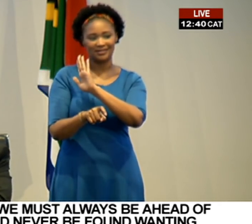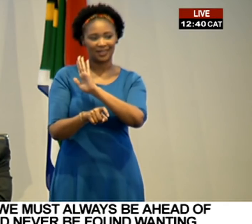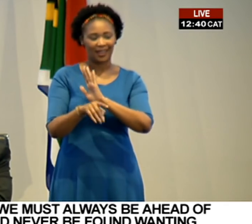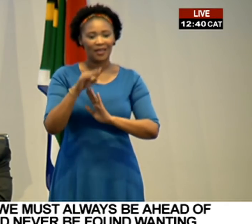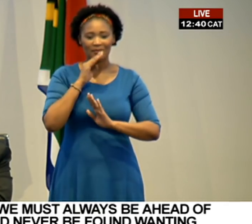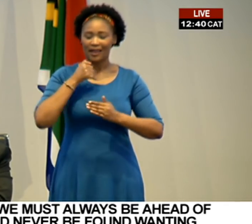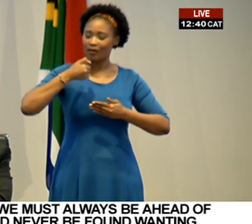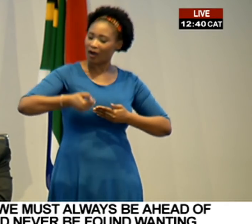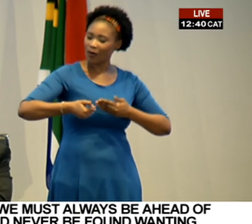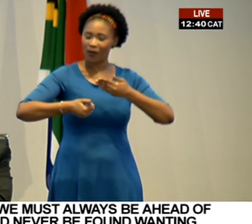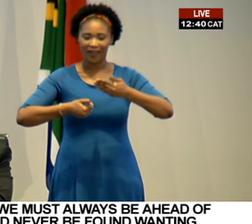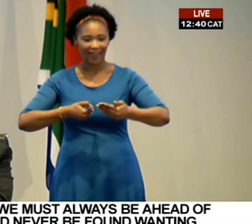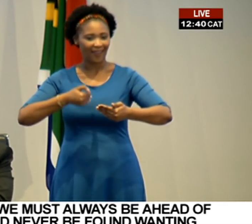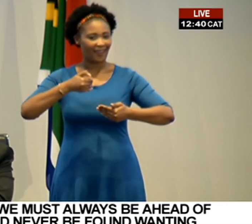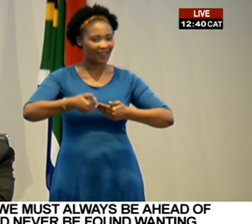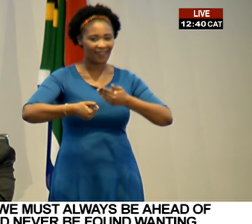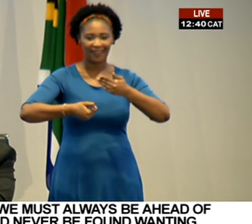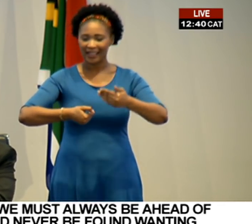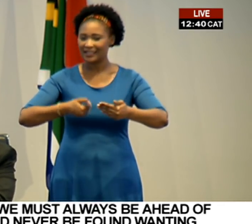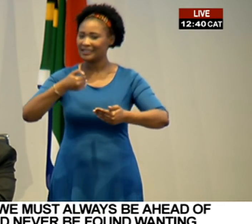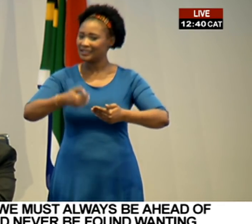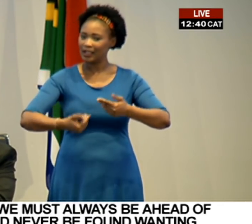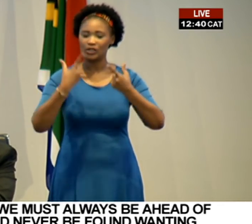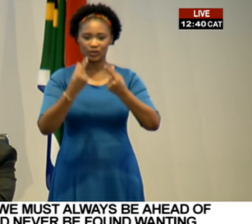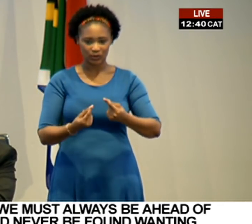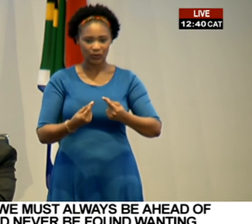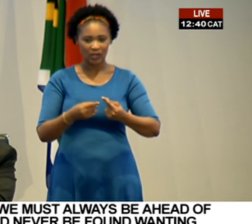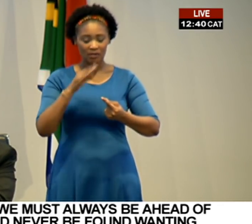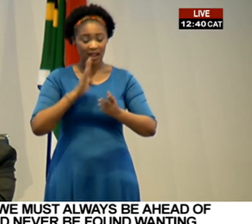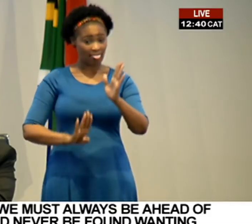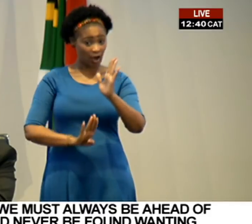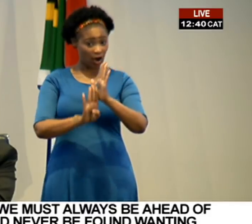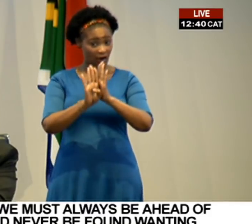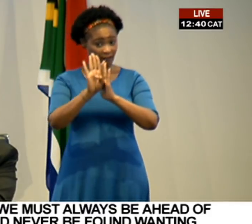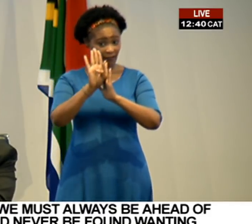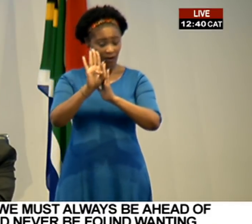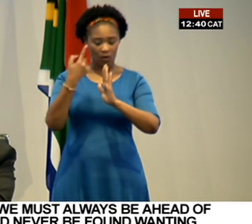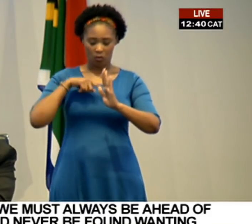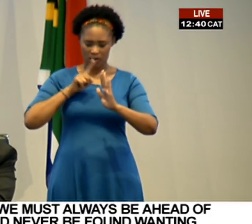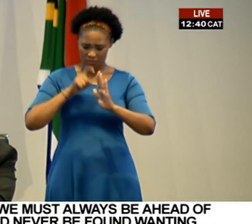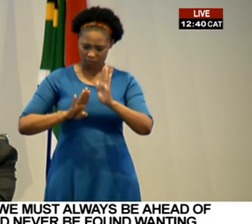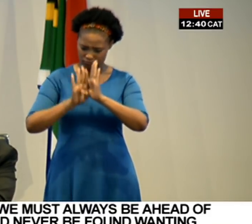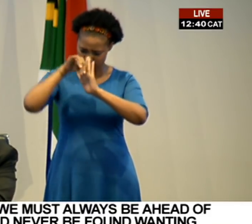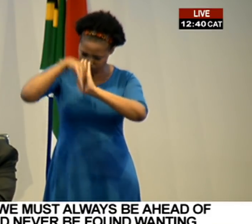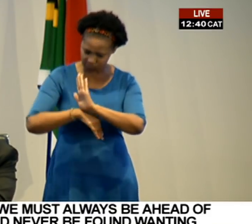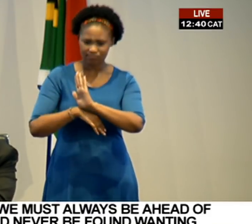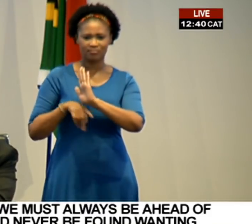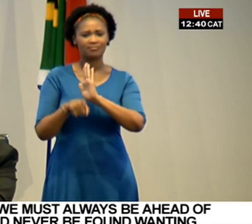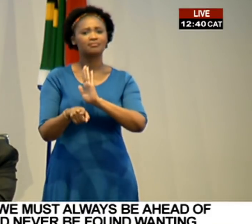ongoing process. It is flattening this curve. We're not going to be able to